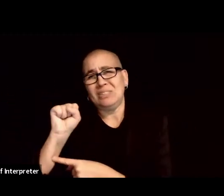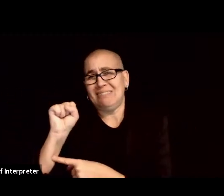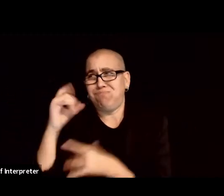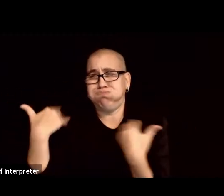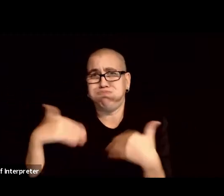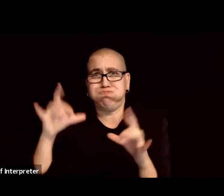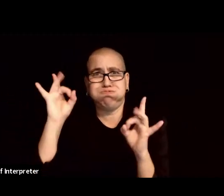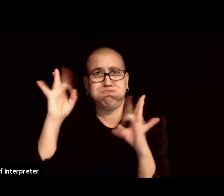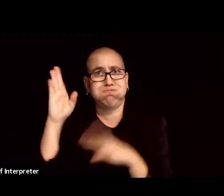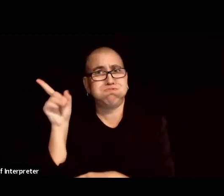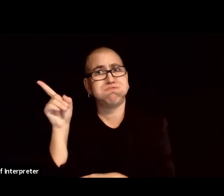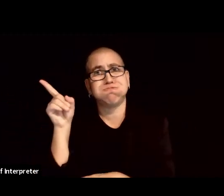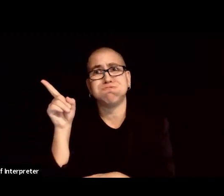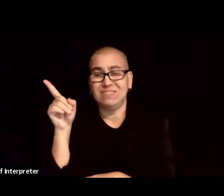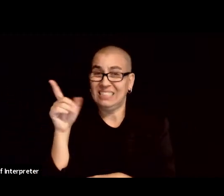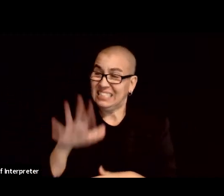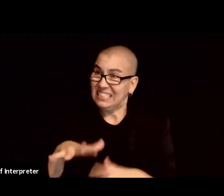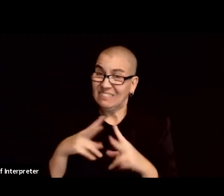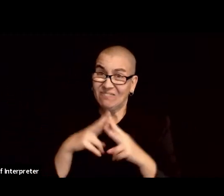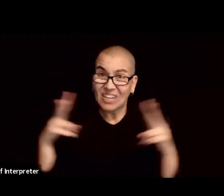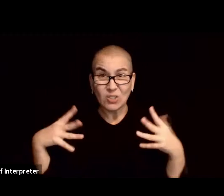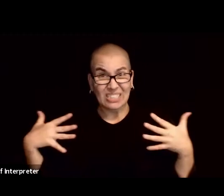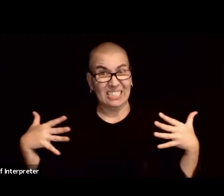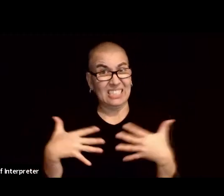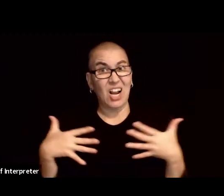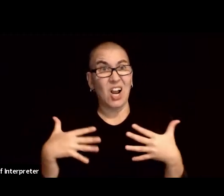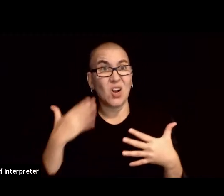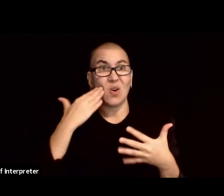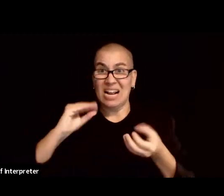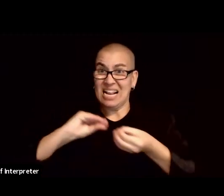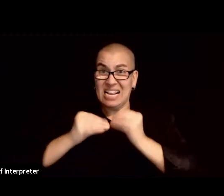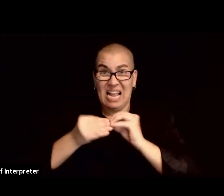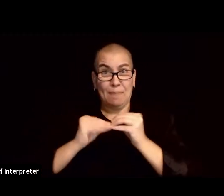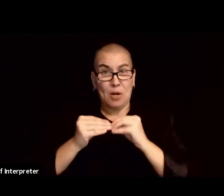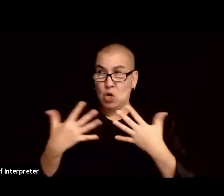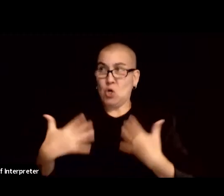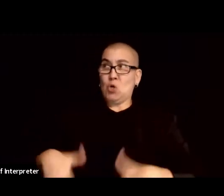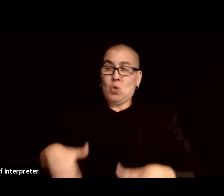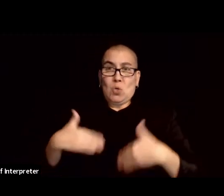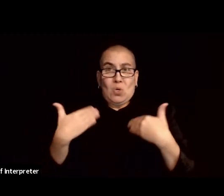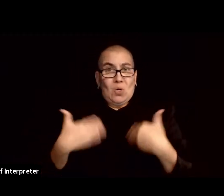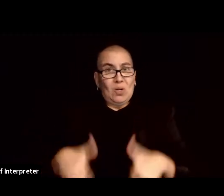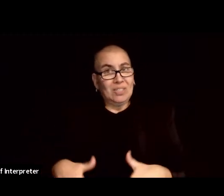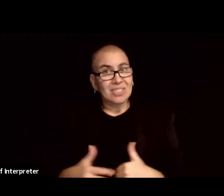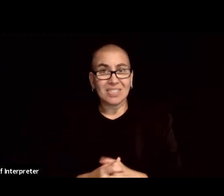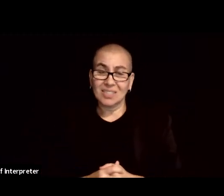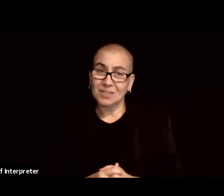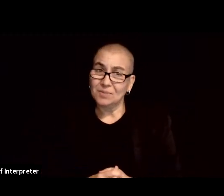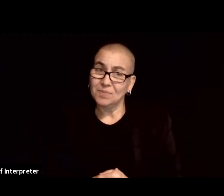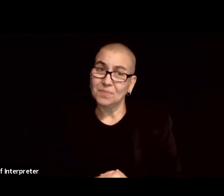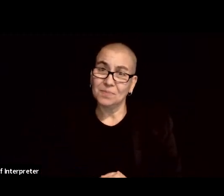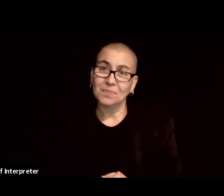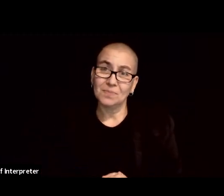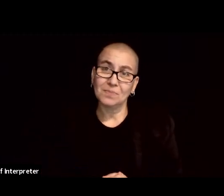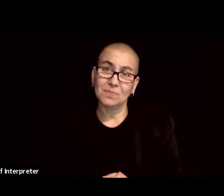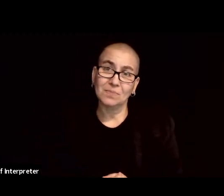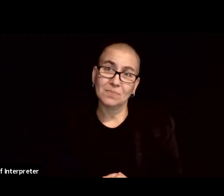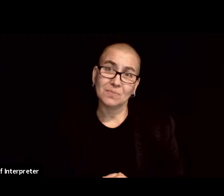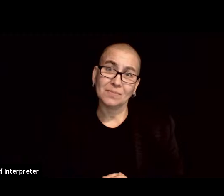I think we are very mindful of the difficulty of